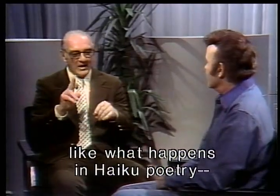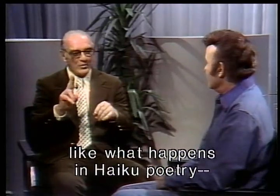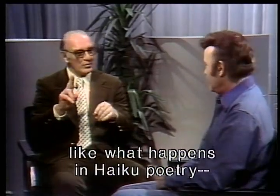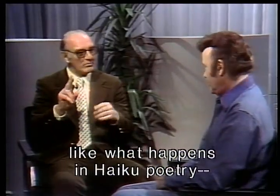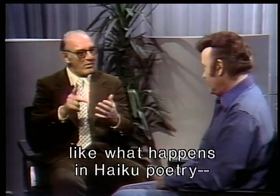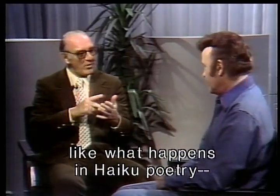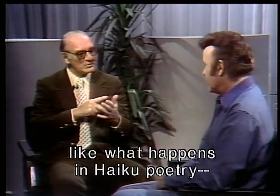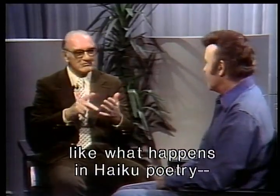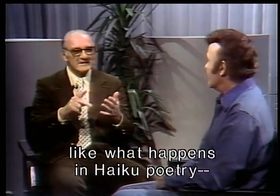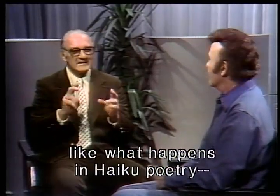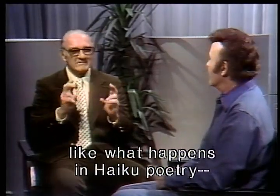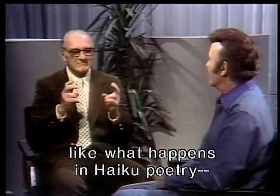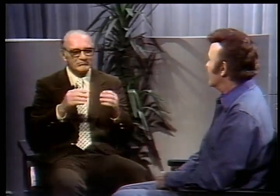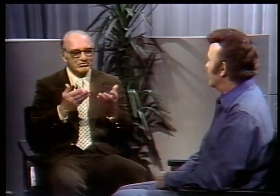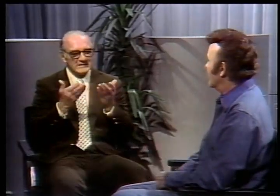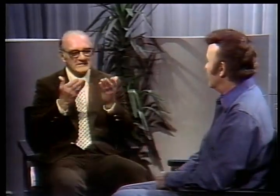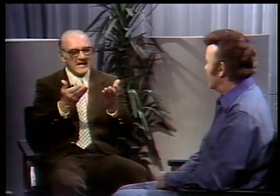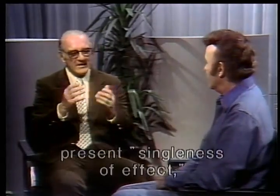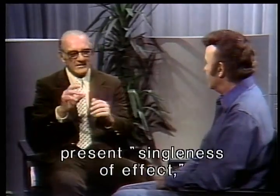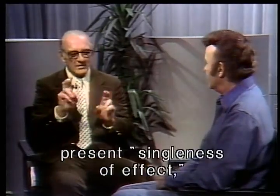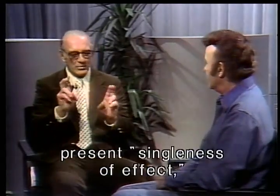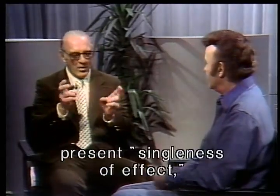haiku poetry. Present, quote,